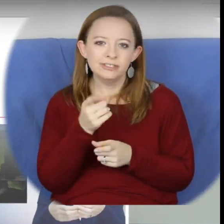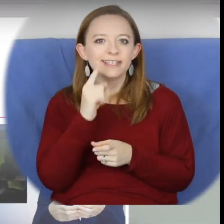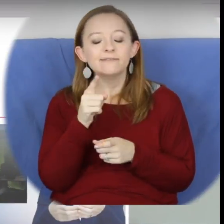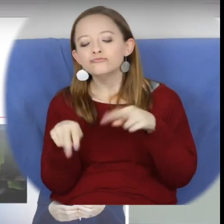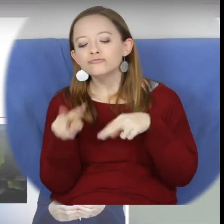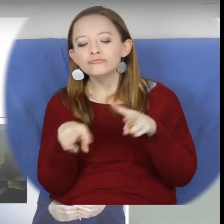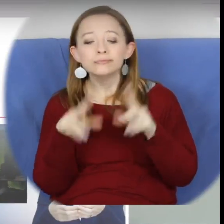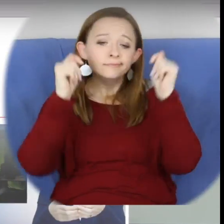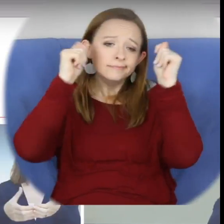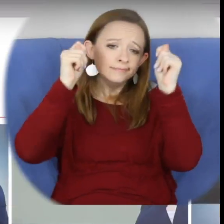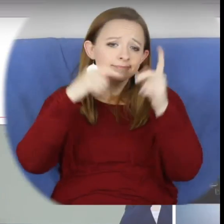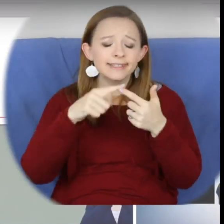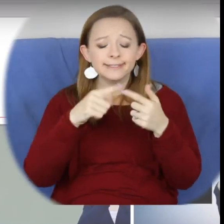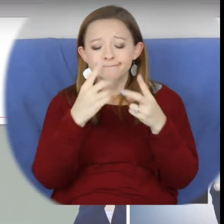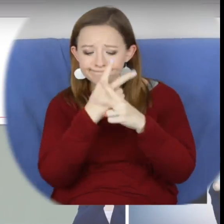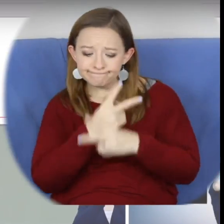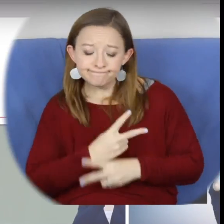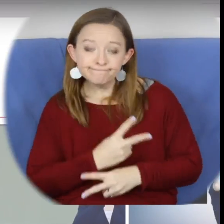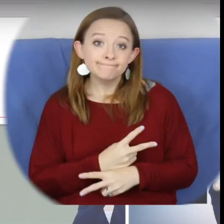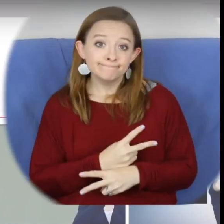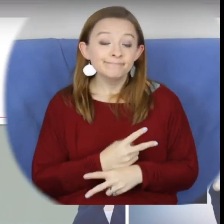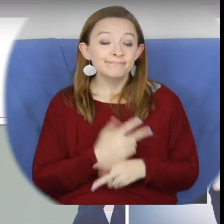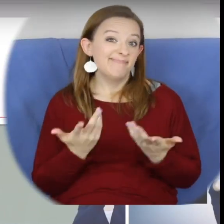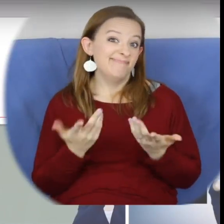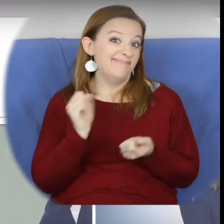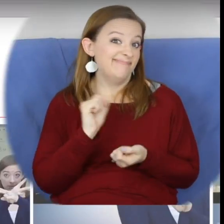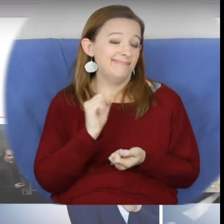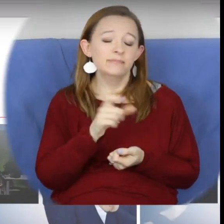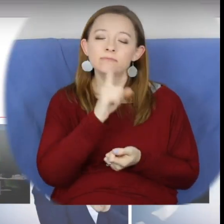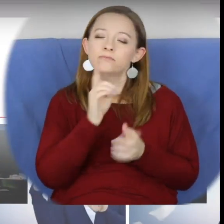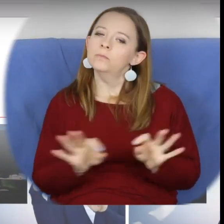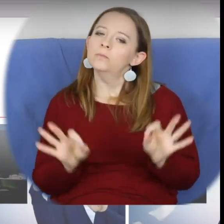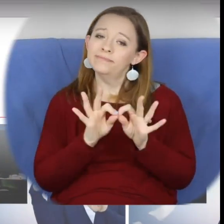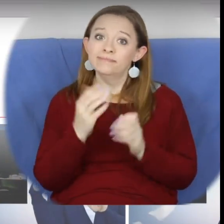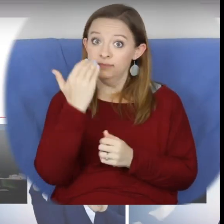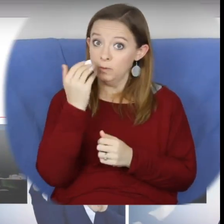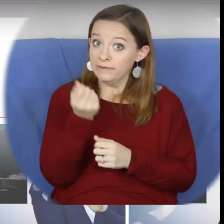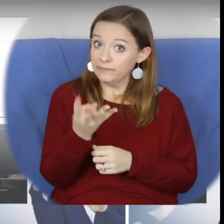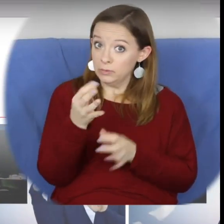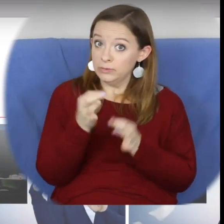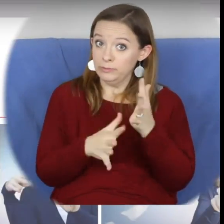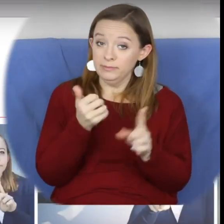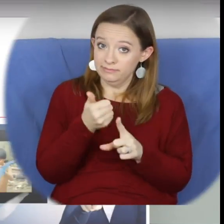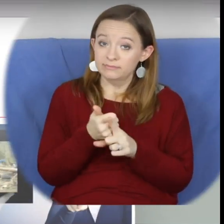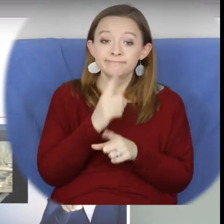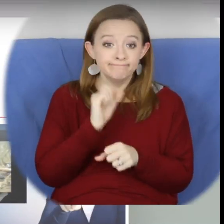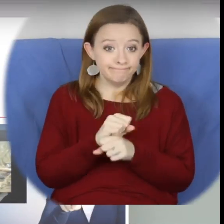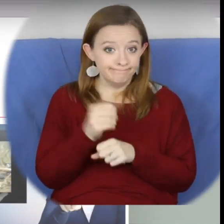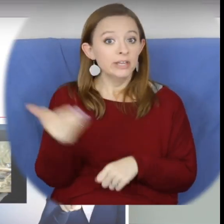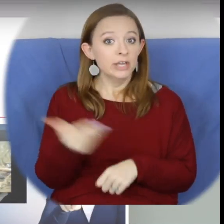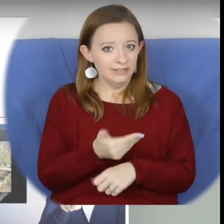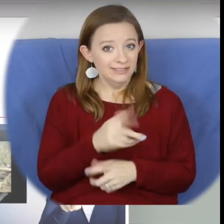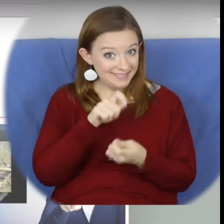good website for you, and if you just look it out and try it out. It's